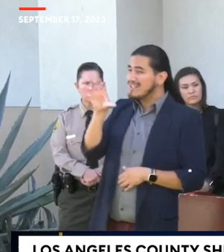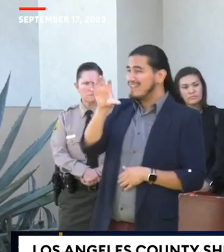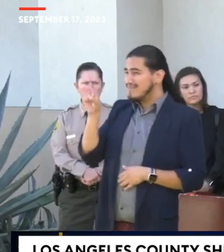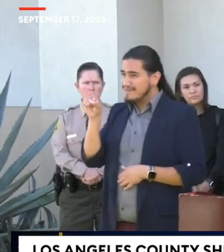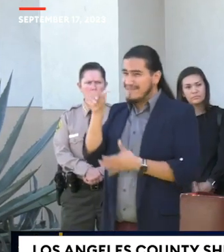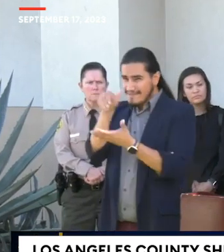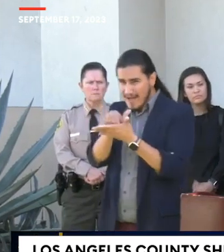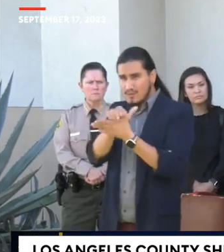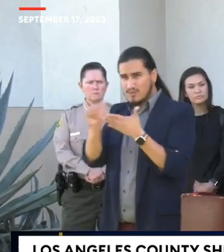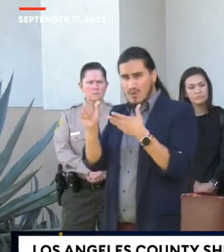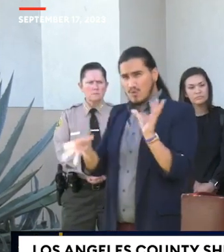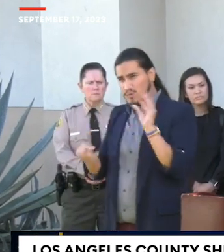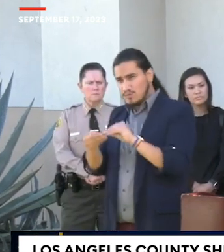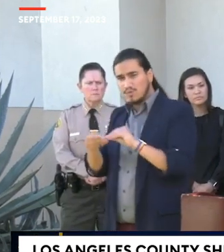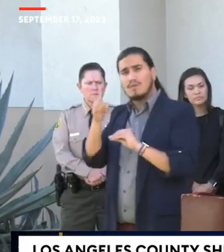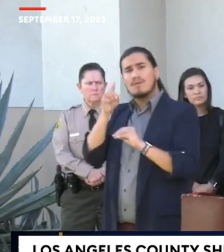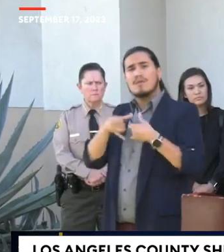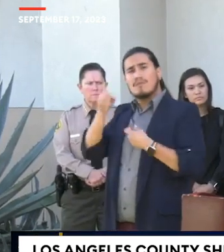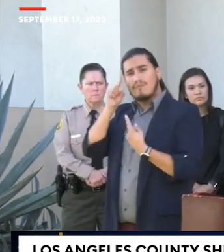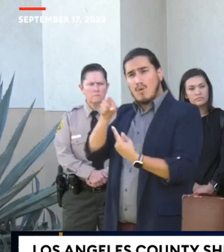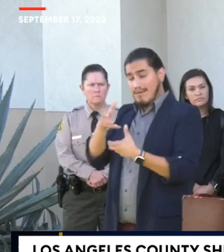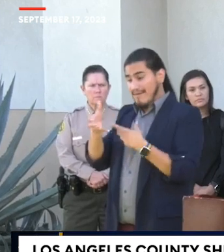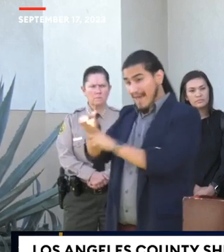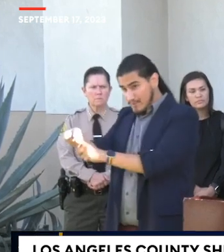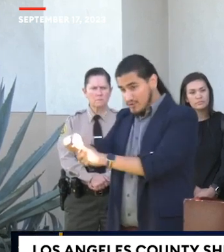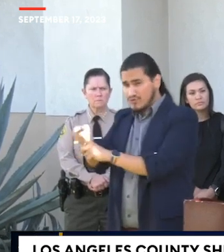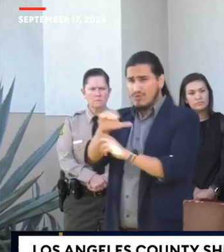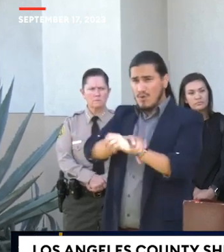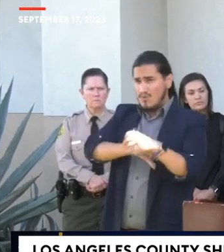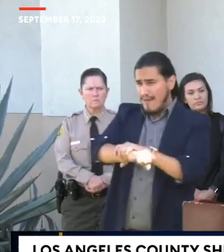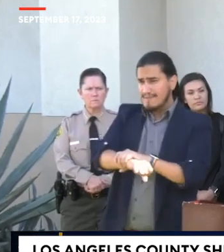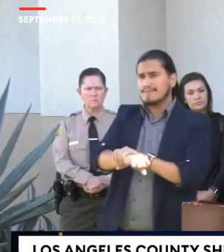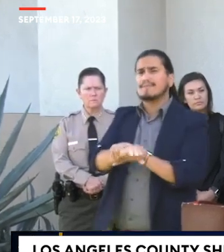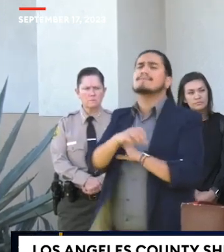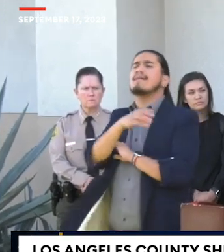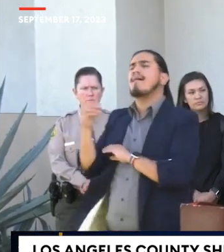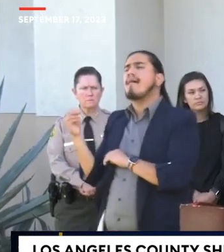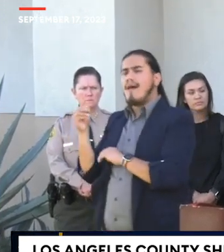$250,000 for the capture, arrest, and prosecution